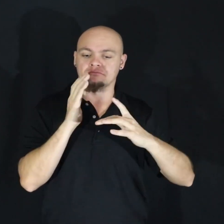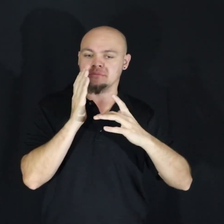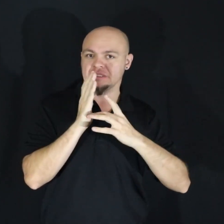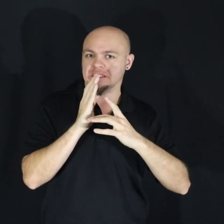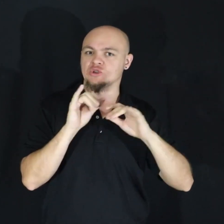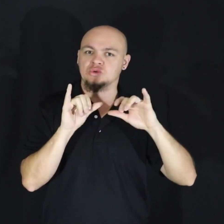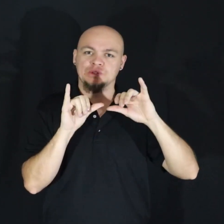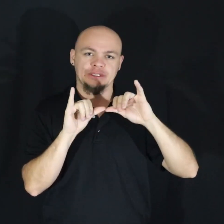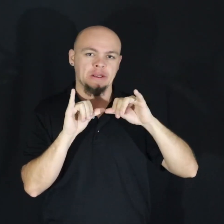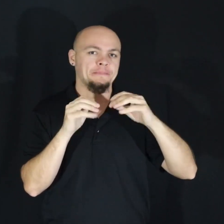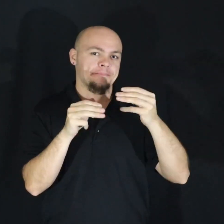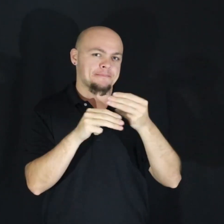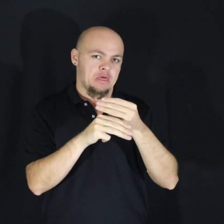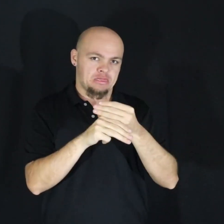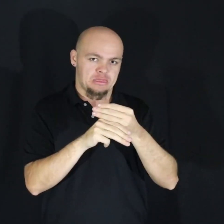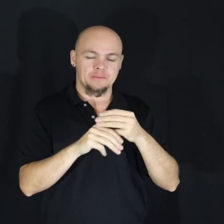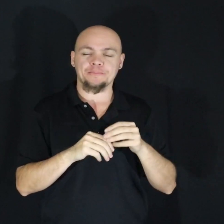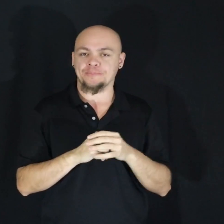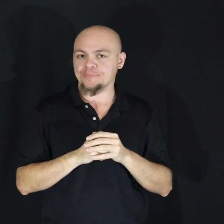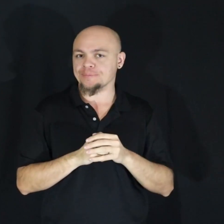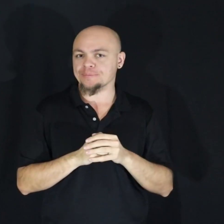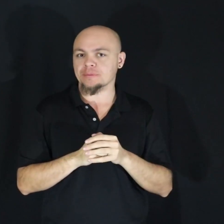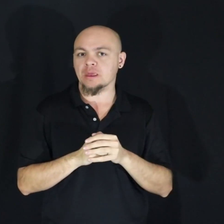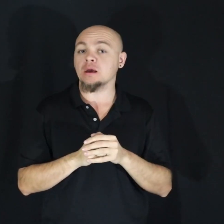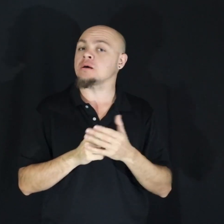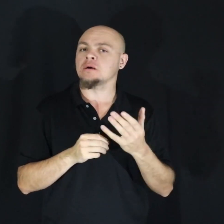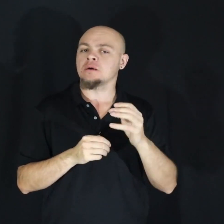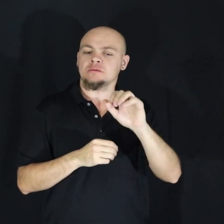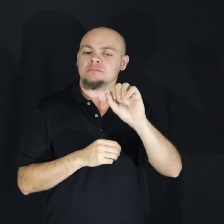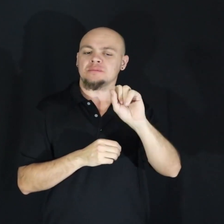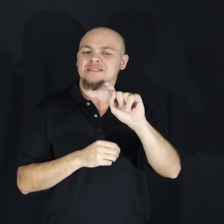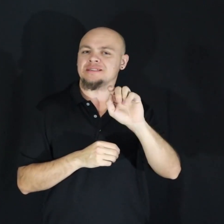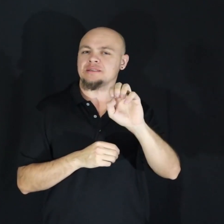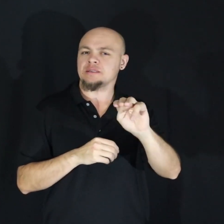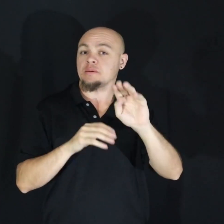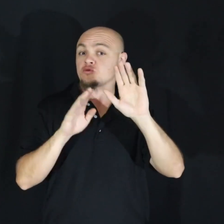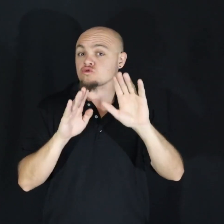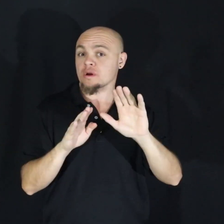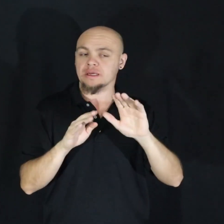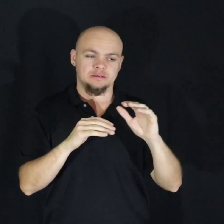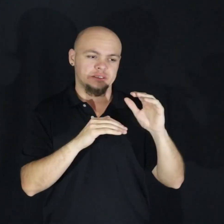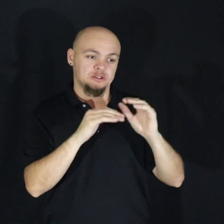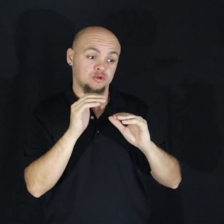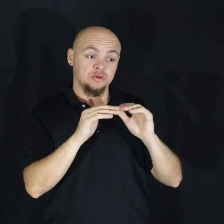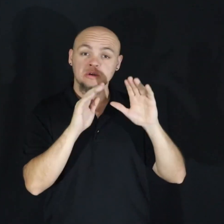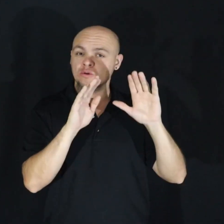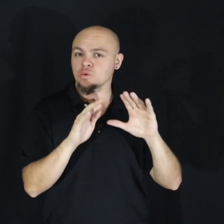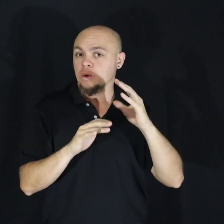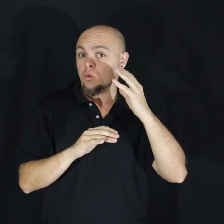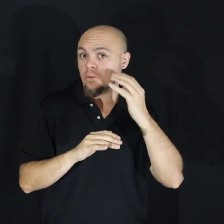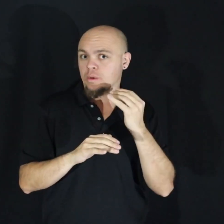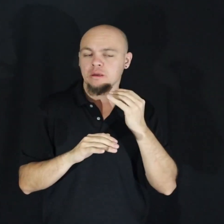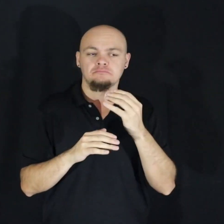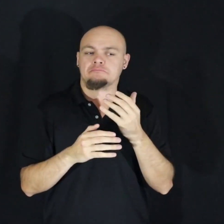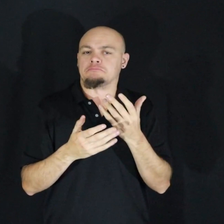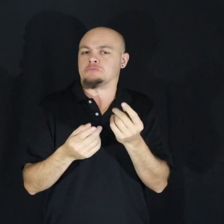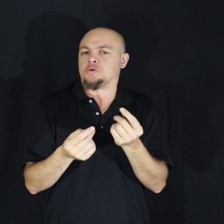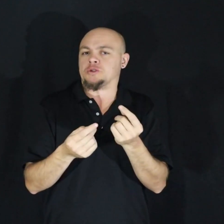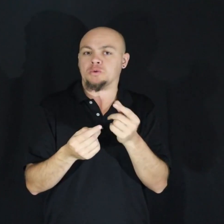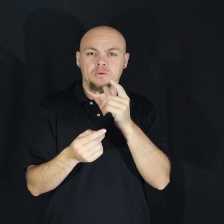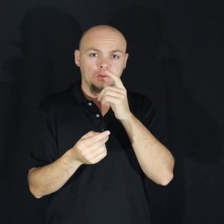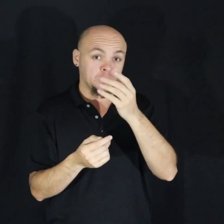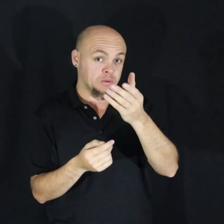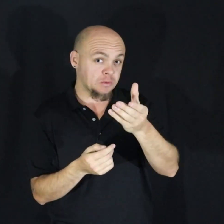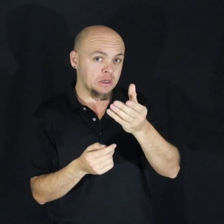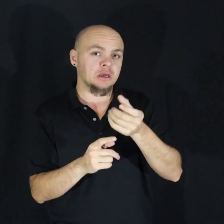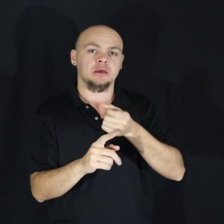technology, engineering, and math. The great thing about STEM and the great thing about construction is that no matter what you do, who you are,